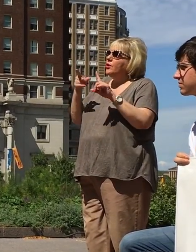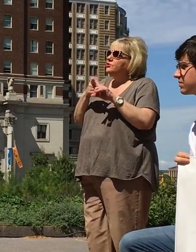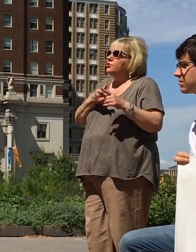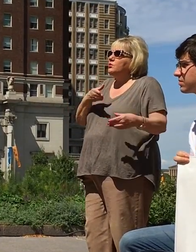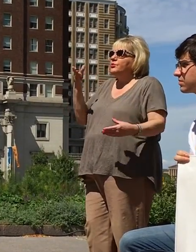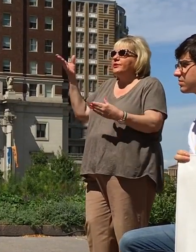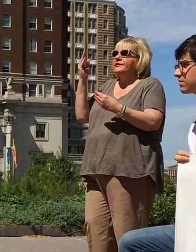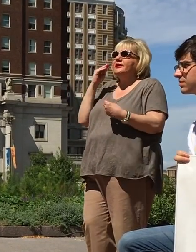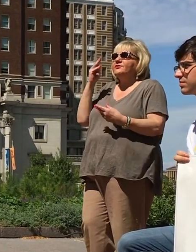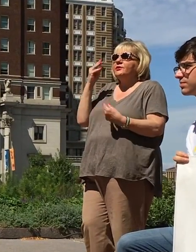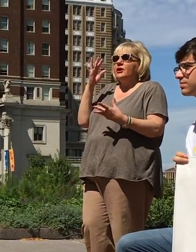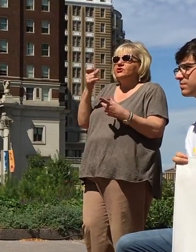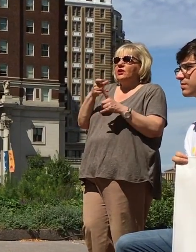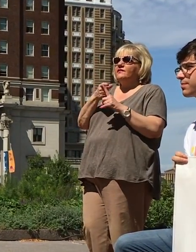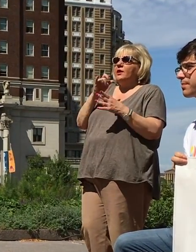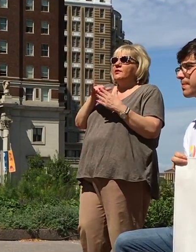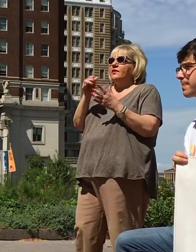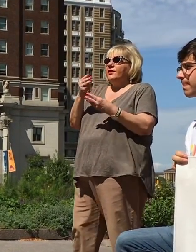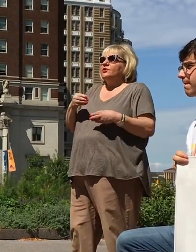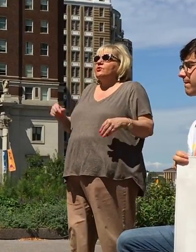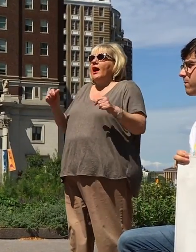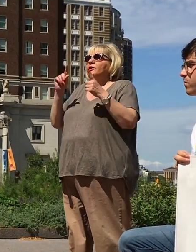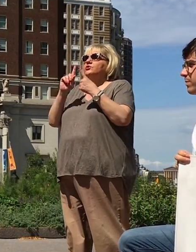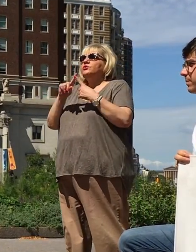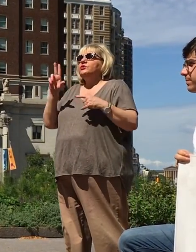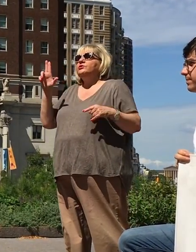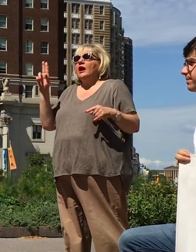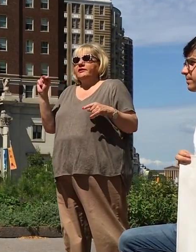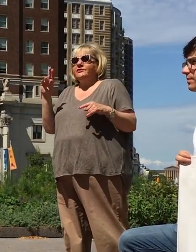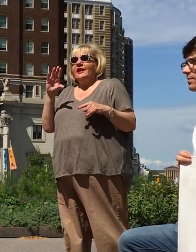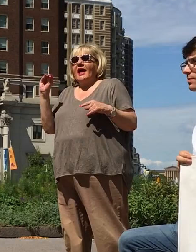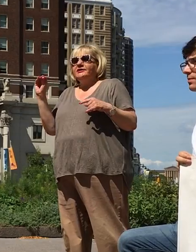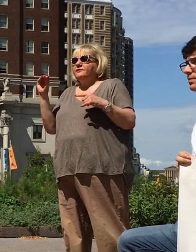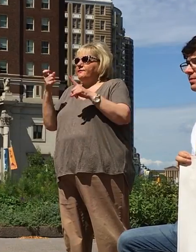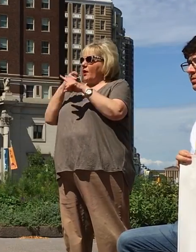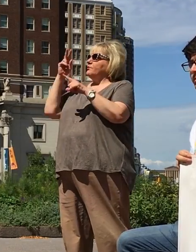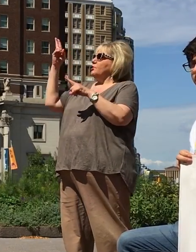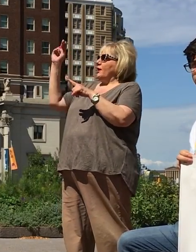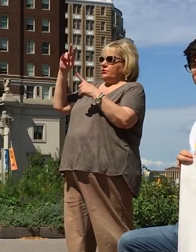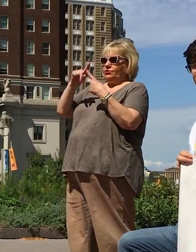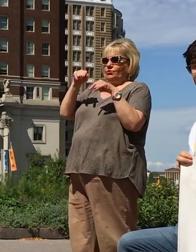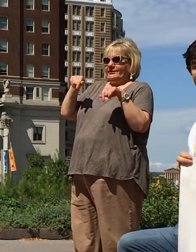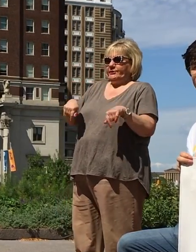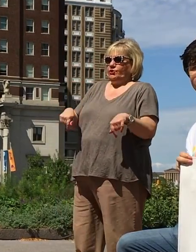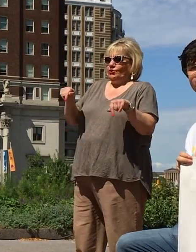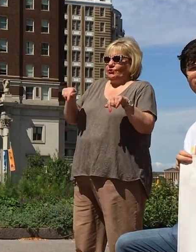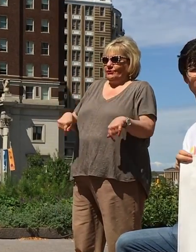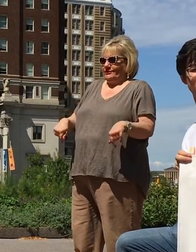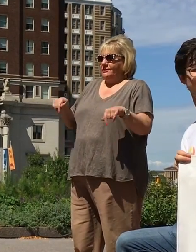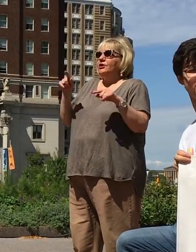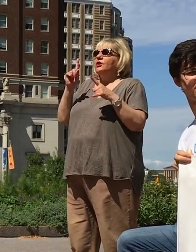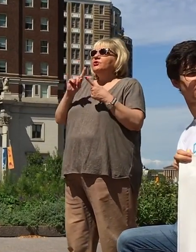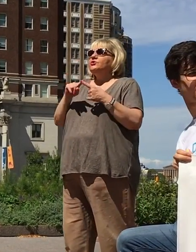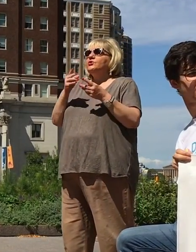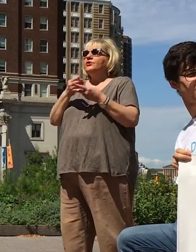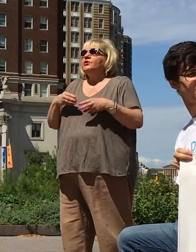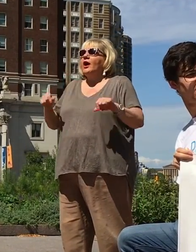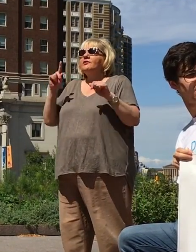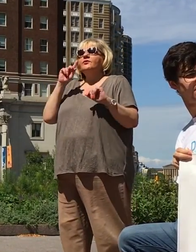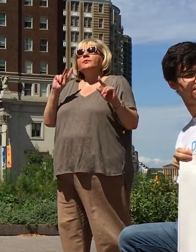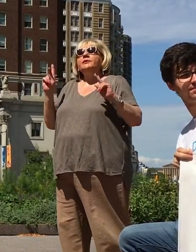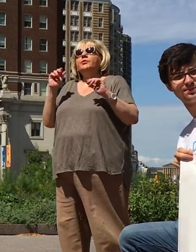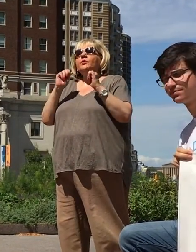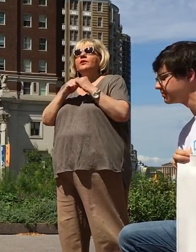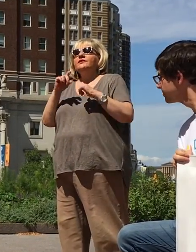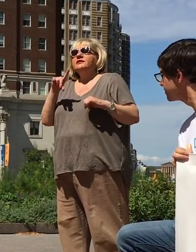information from the grounds to the United Nations and from the United Nations down to the grounds for persons with disabilities